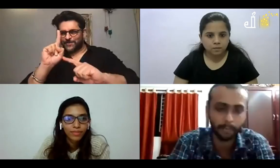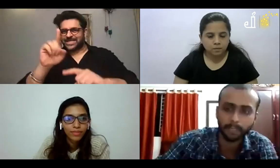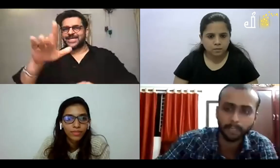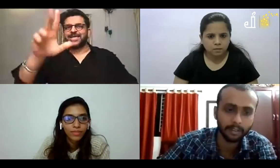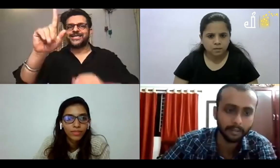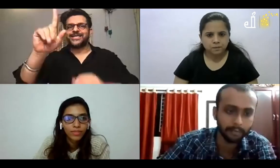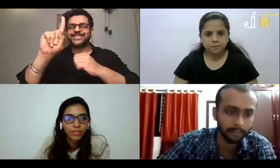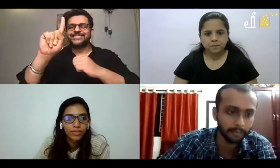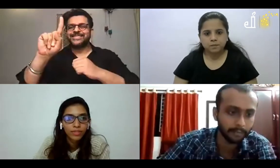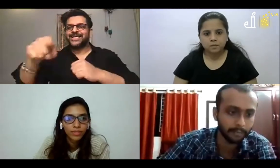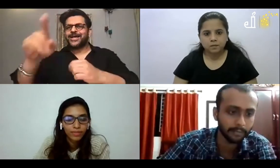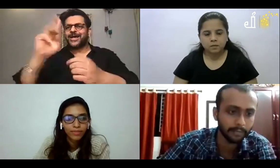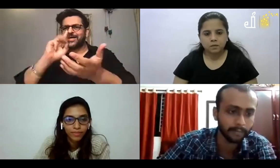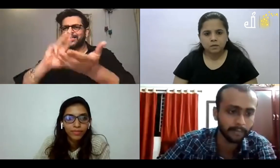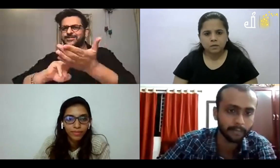Wait a minute, please.